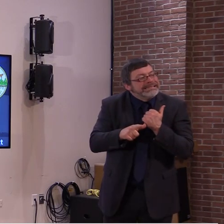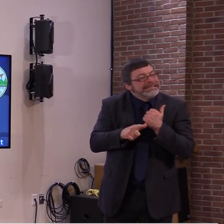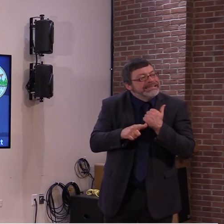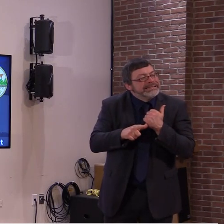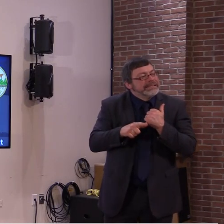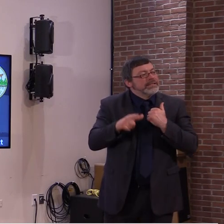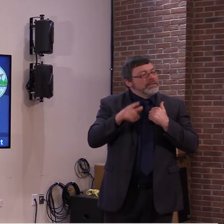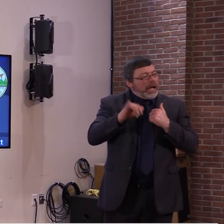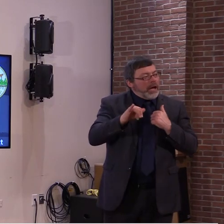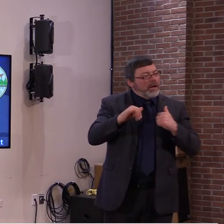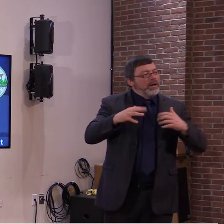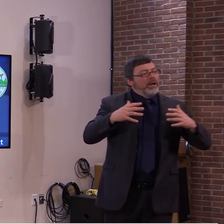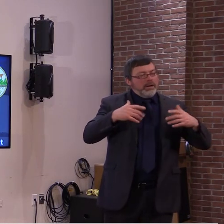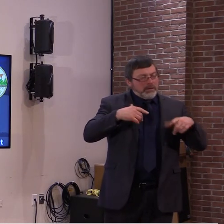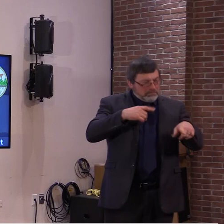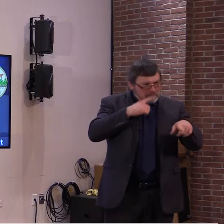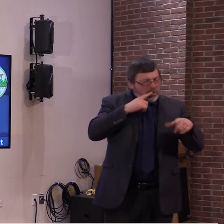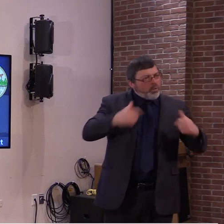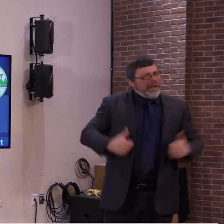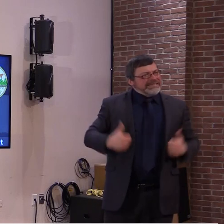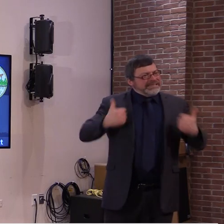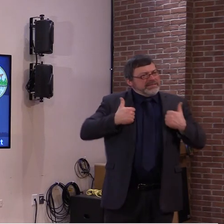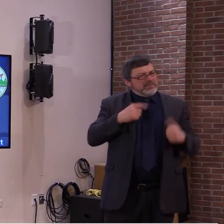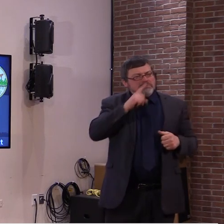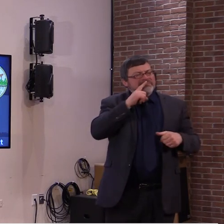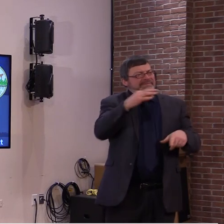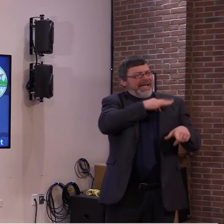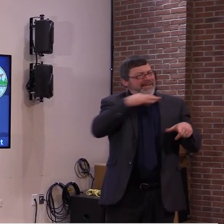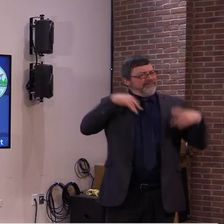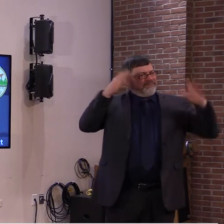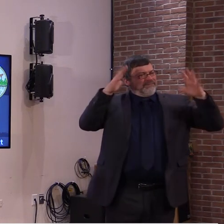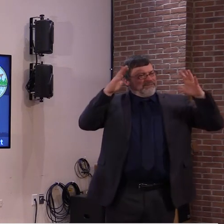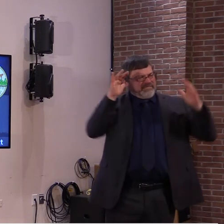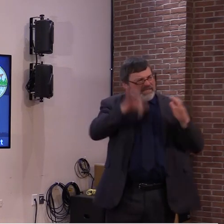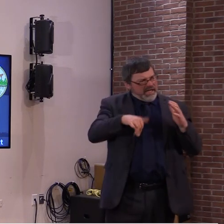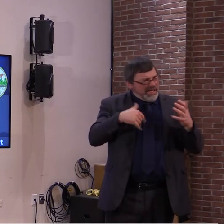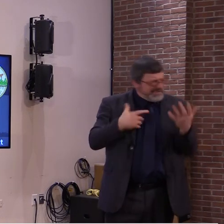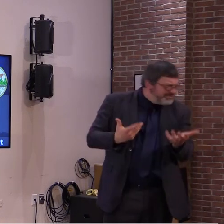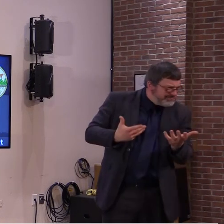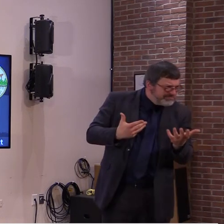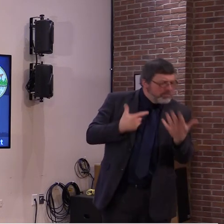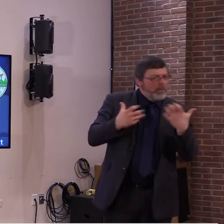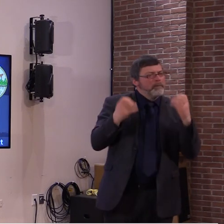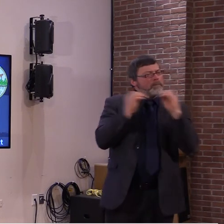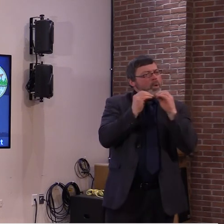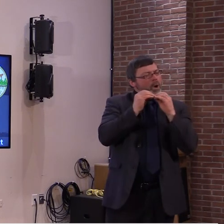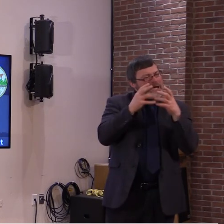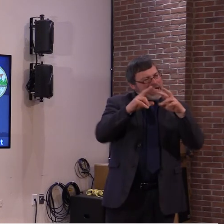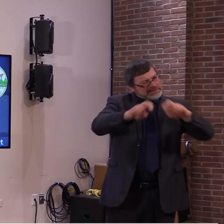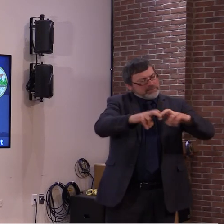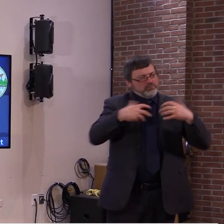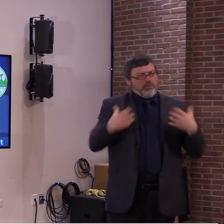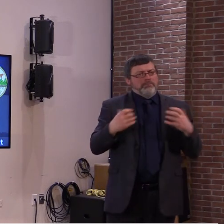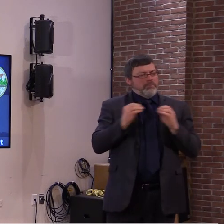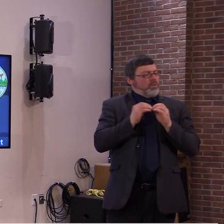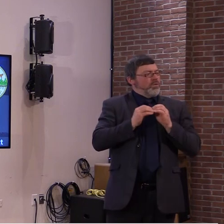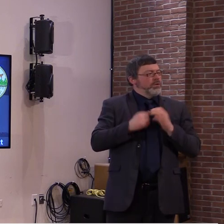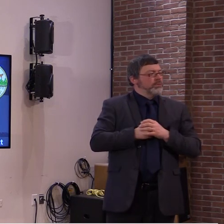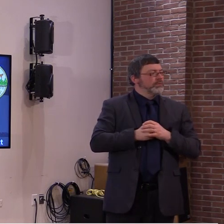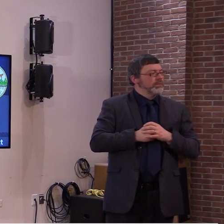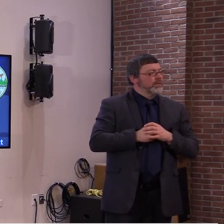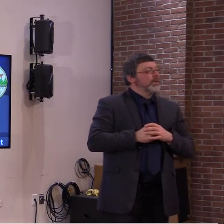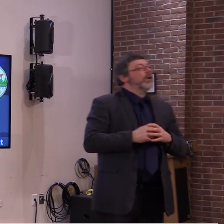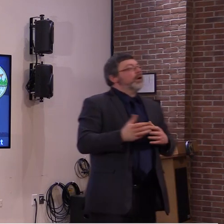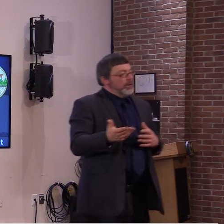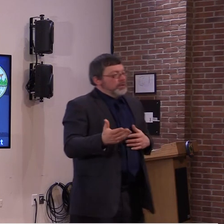living. Yeah, let me see if I can get a list for you. But the assisted living and residential care has already